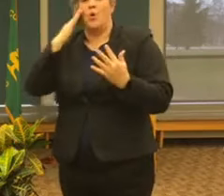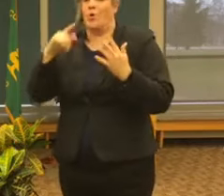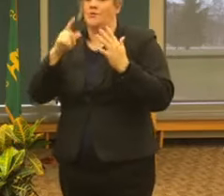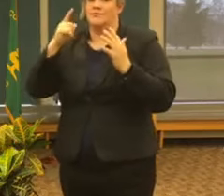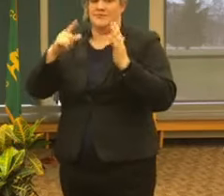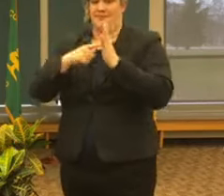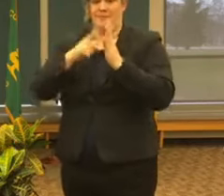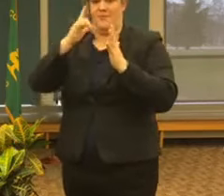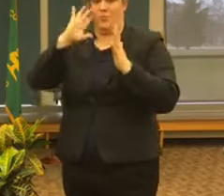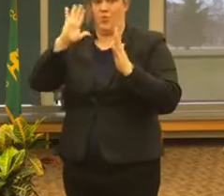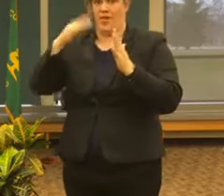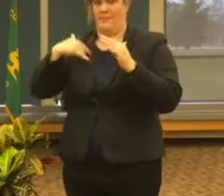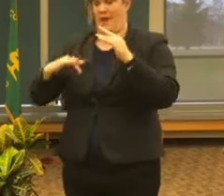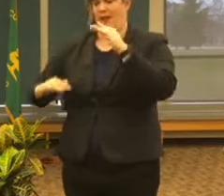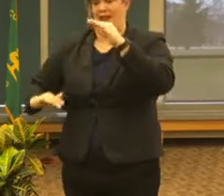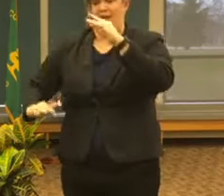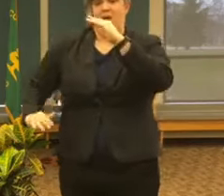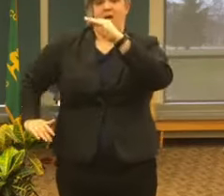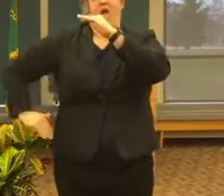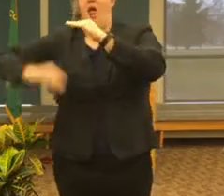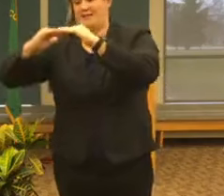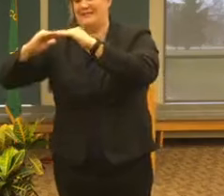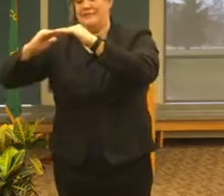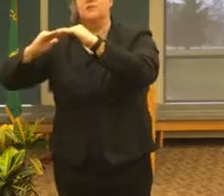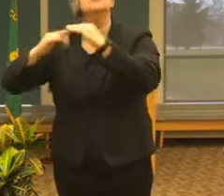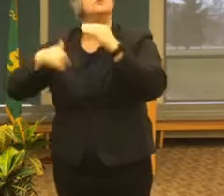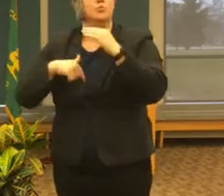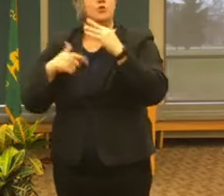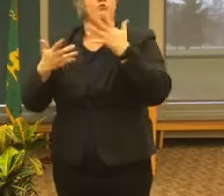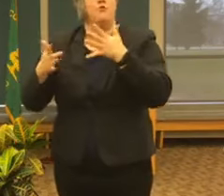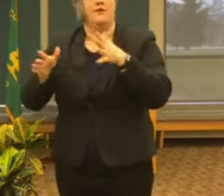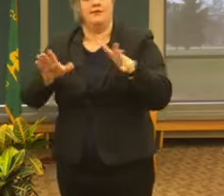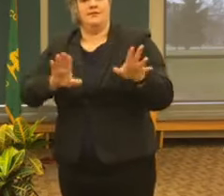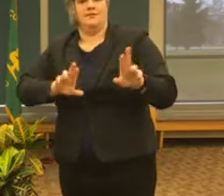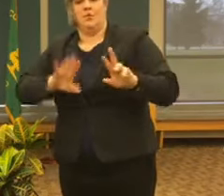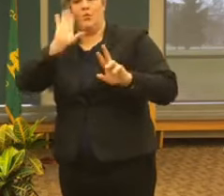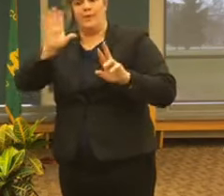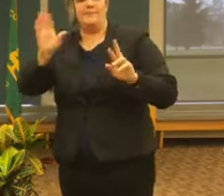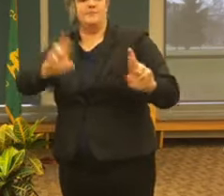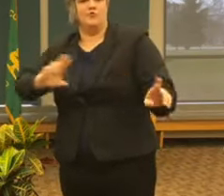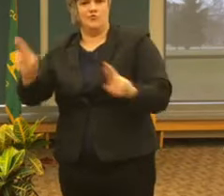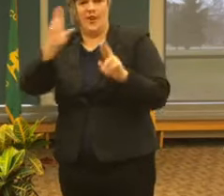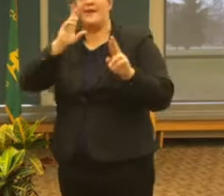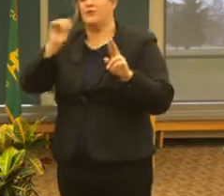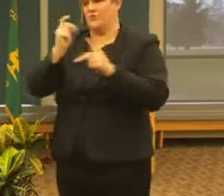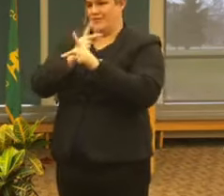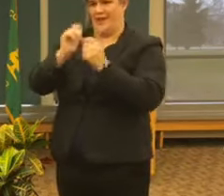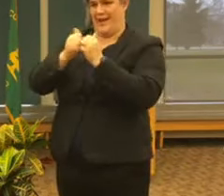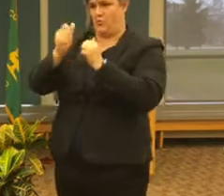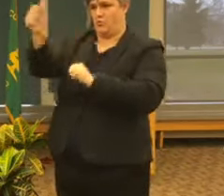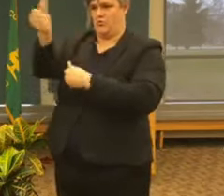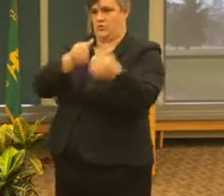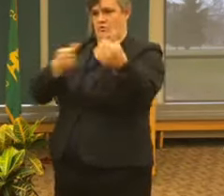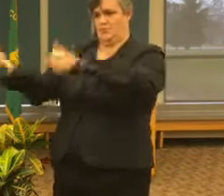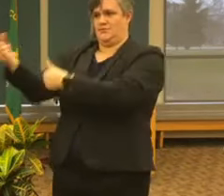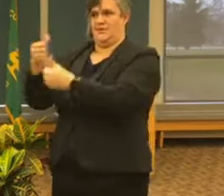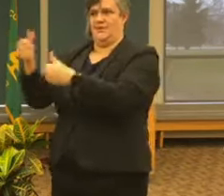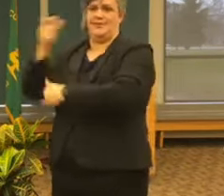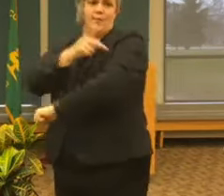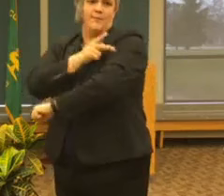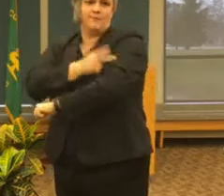their capacity, and then we're going to be prepared to help them locate patients as necessary.